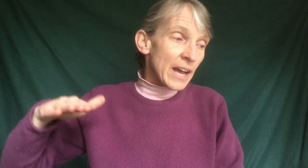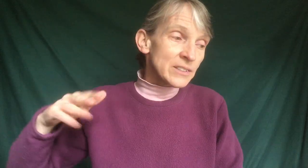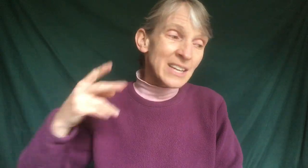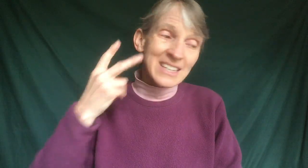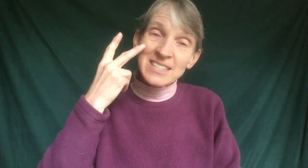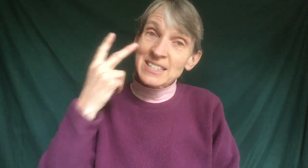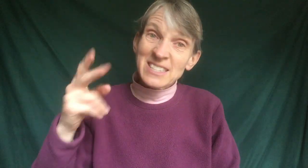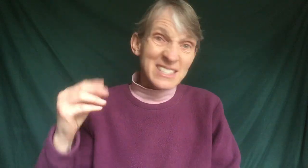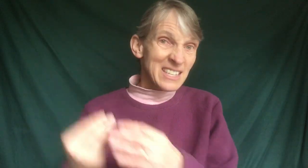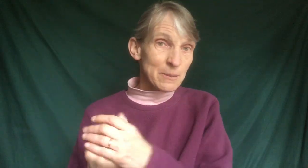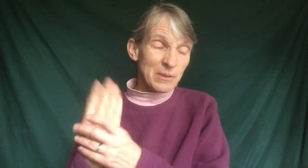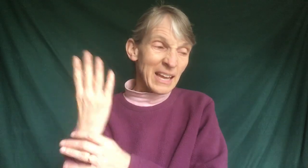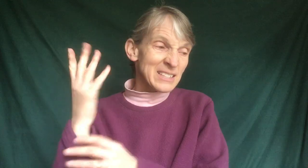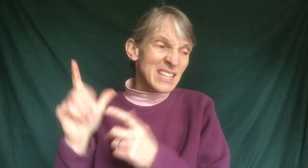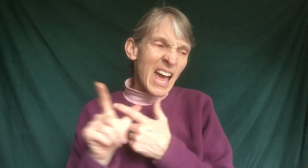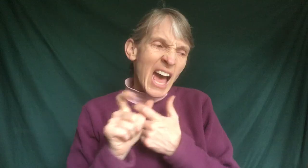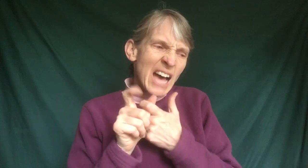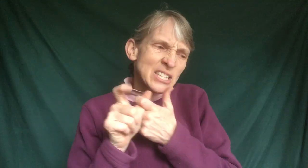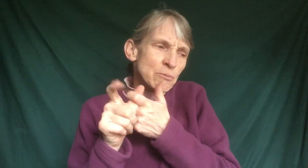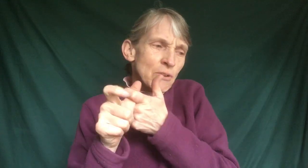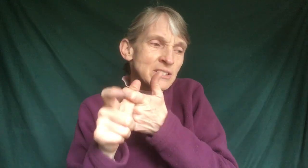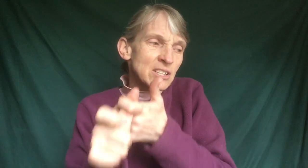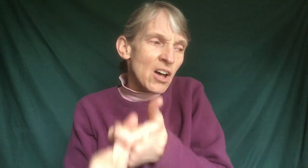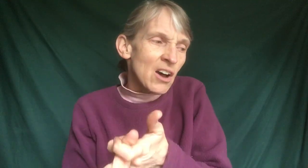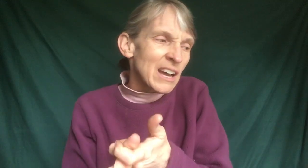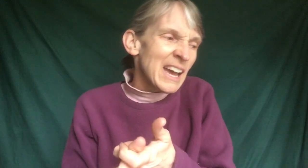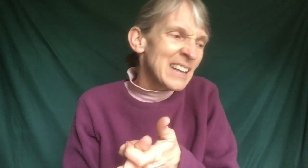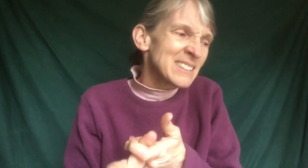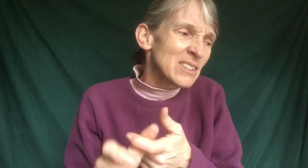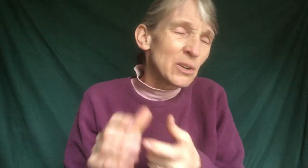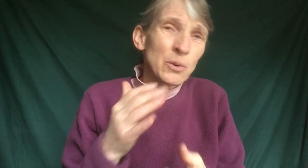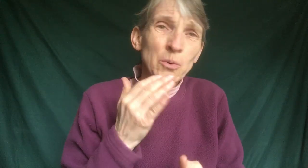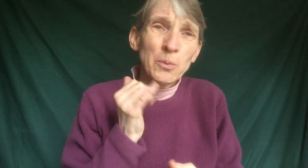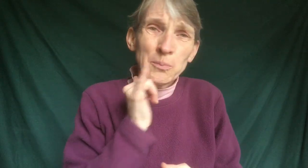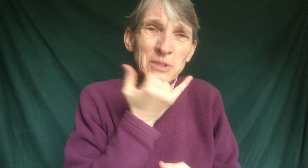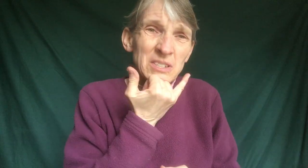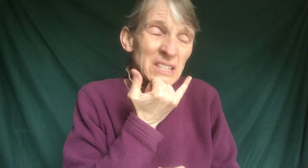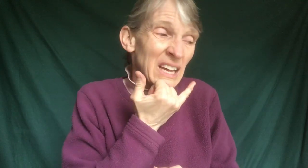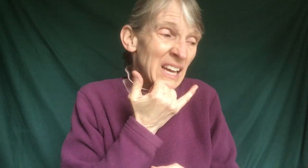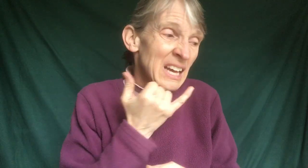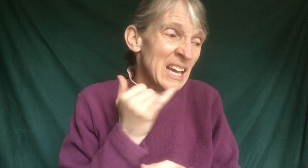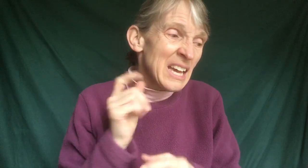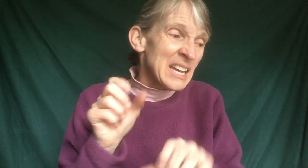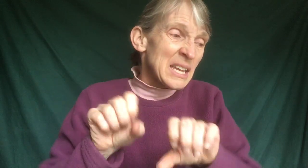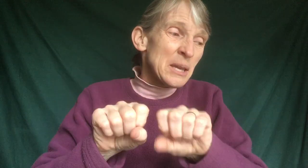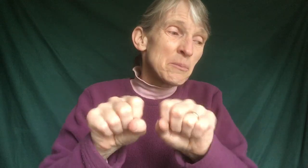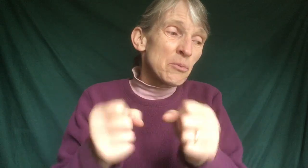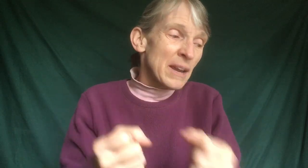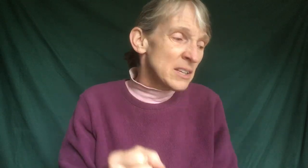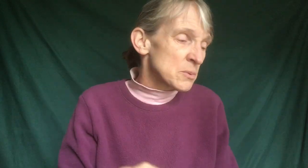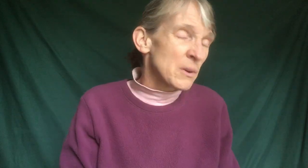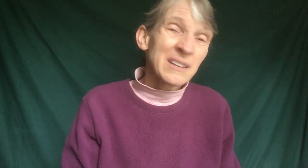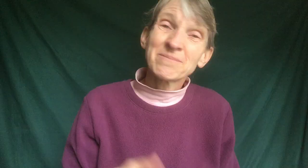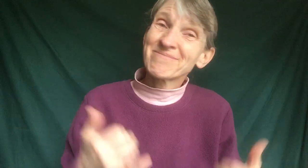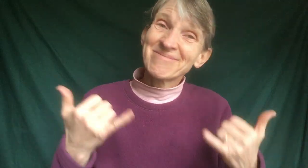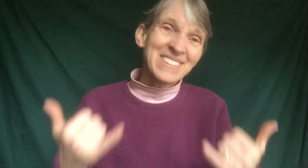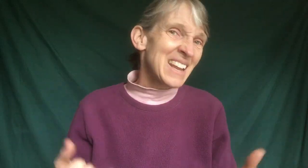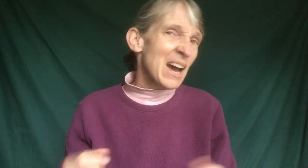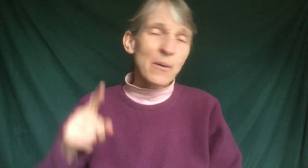child doesn't see the plants as he runs along and, oops, he breaks one. Now